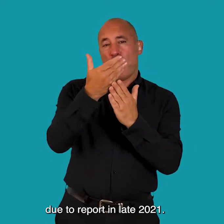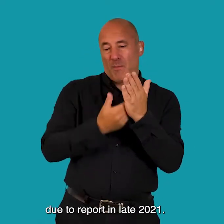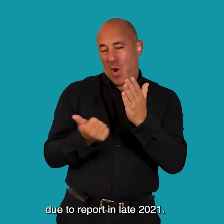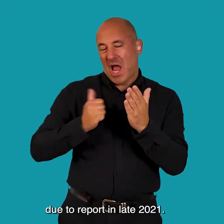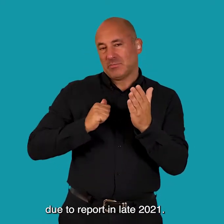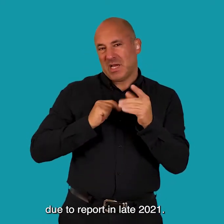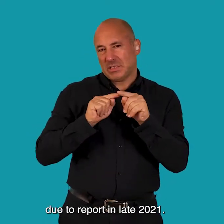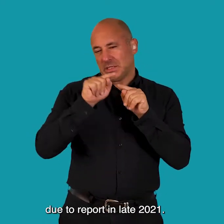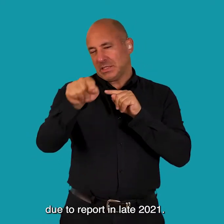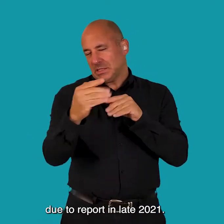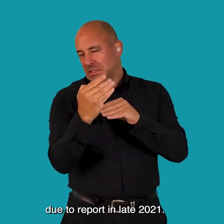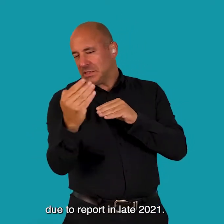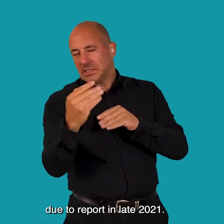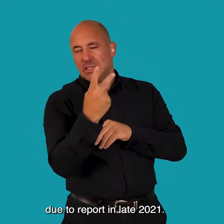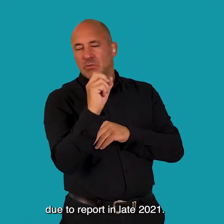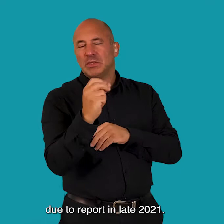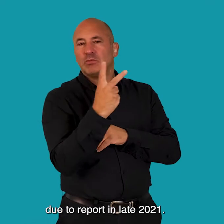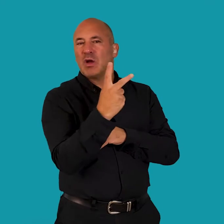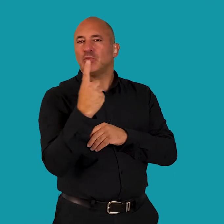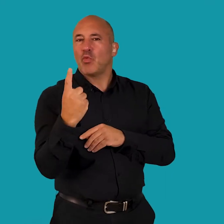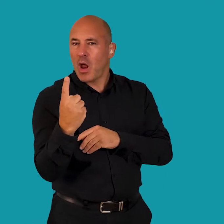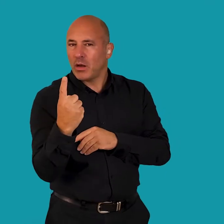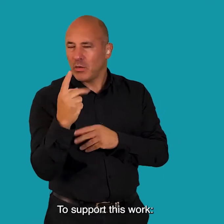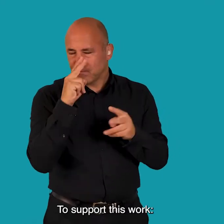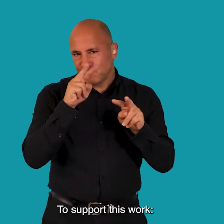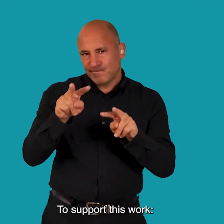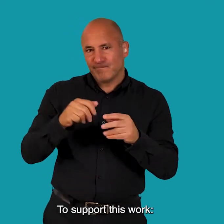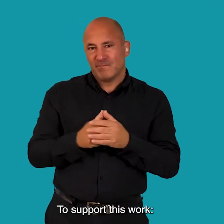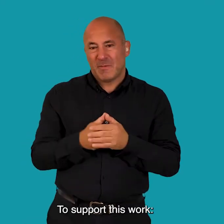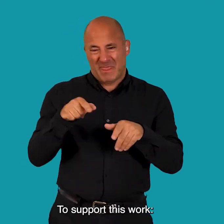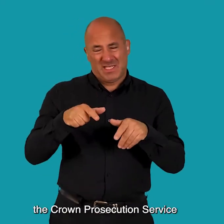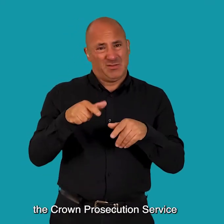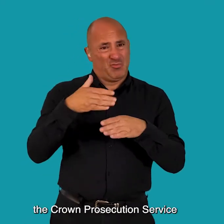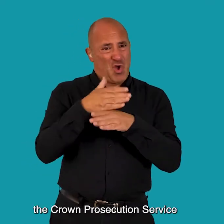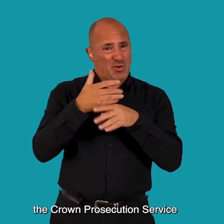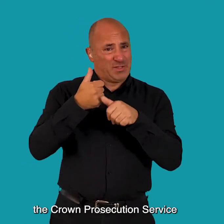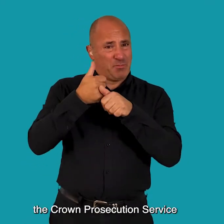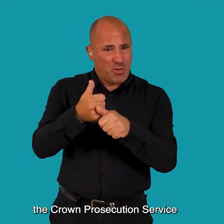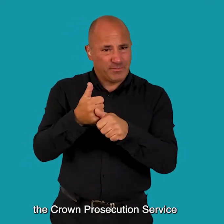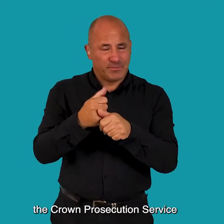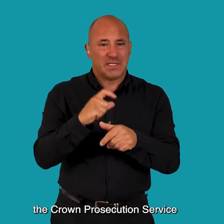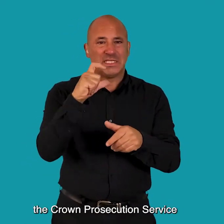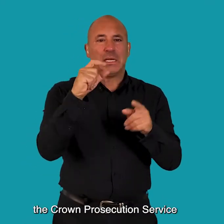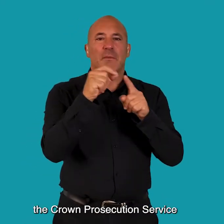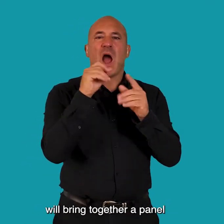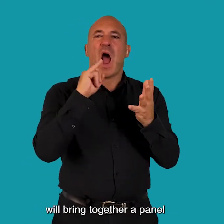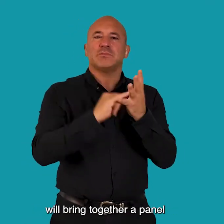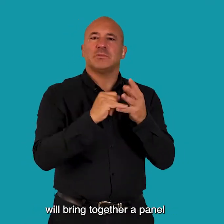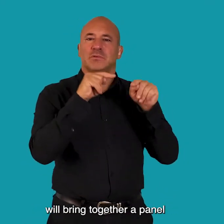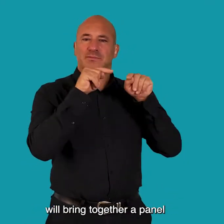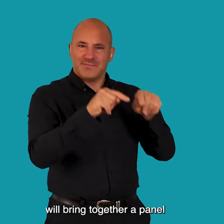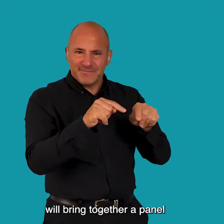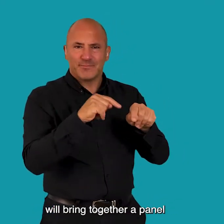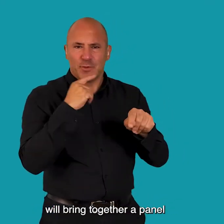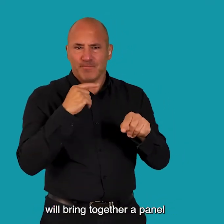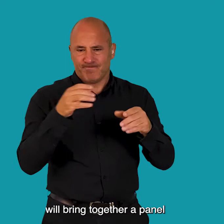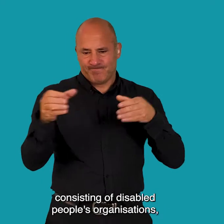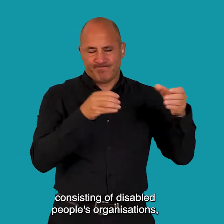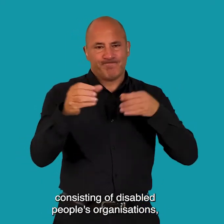in late 2021. To support this, the Crown Prosecution Service will bring together a panel consisting